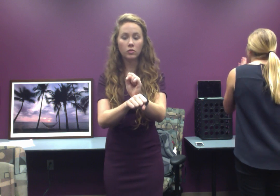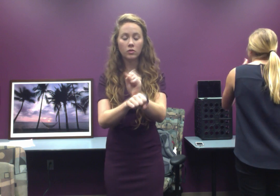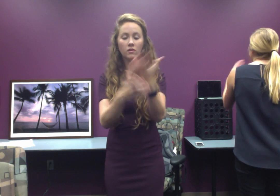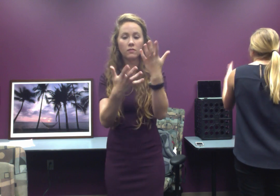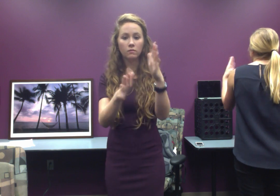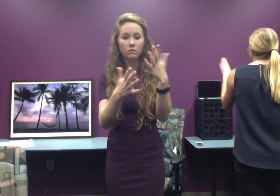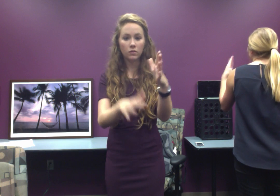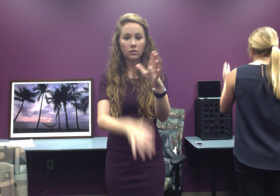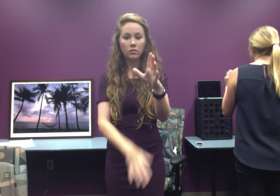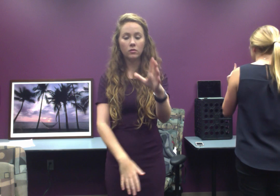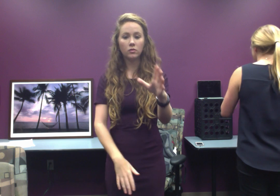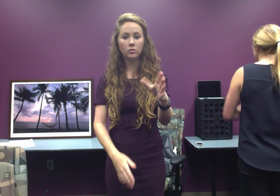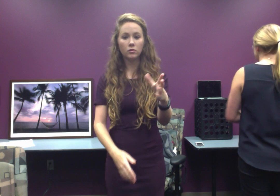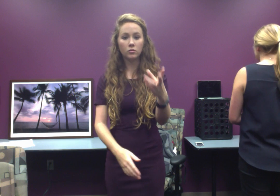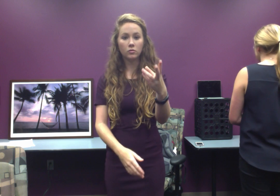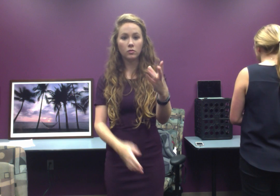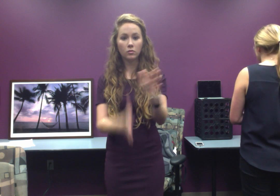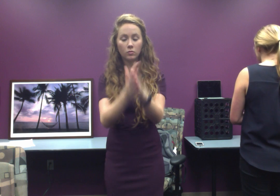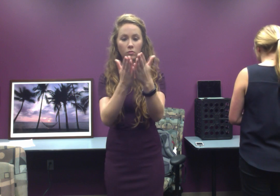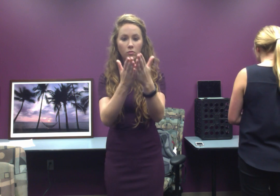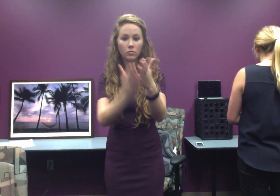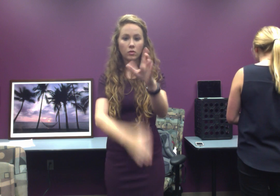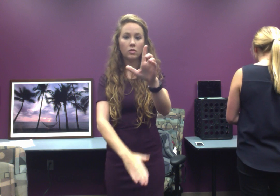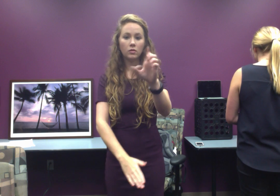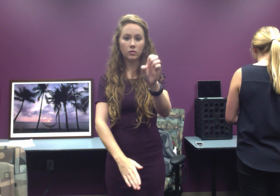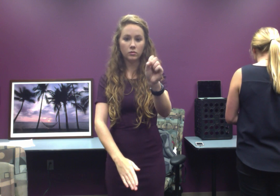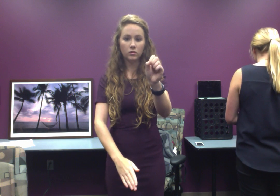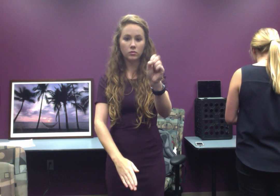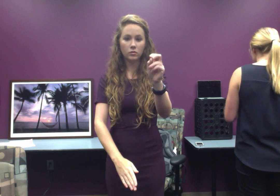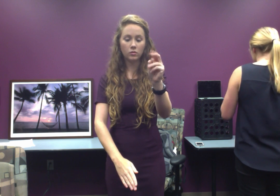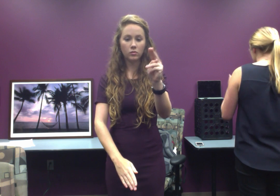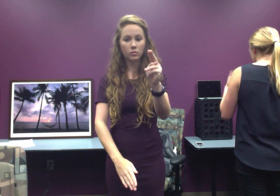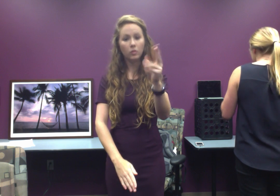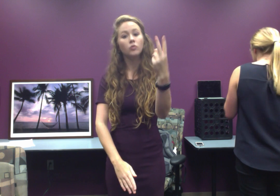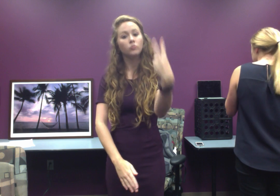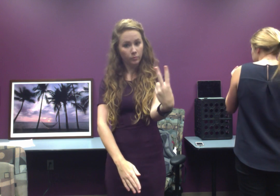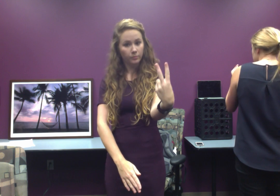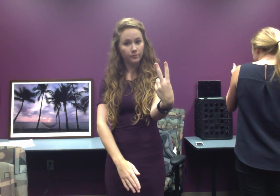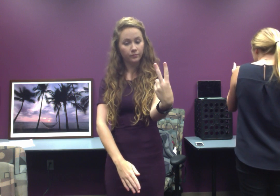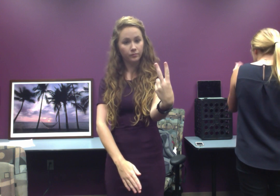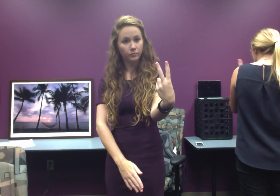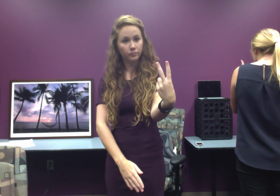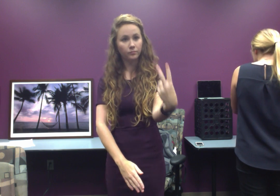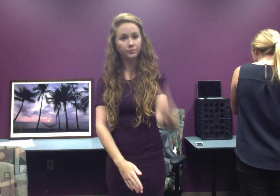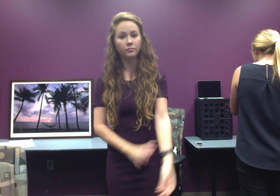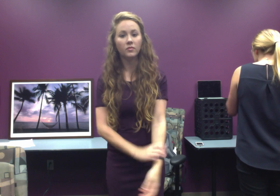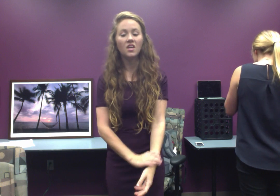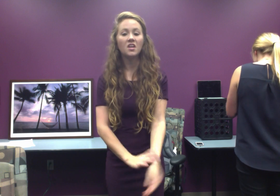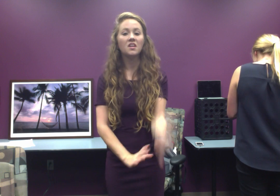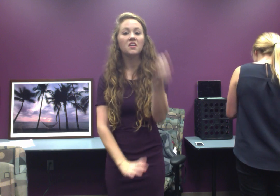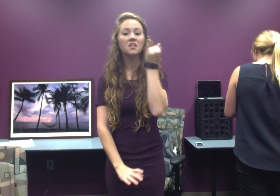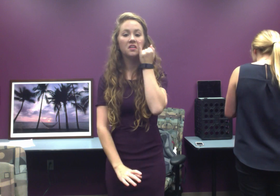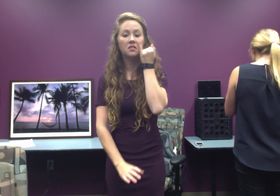Okay. You have a few minutes to do that. If you've already read 2, you can go on and start